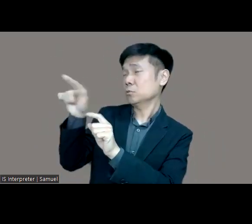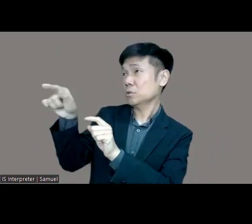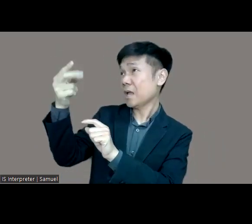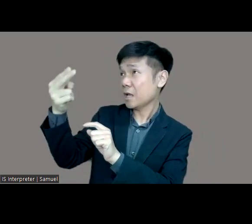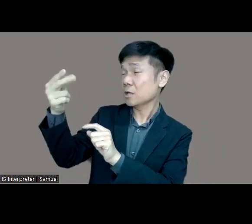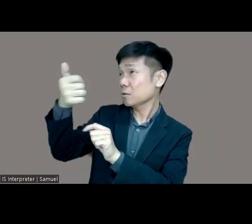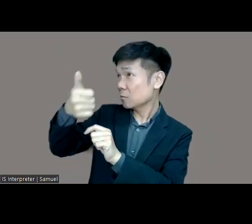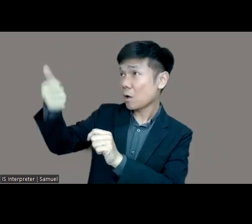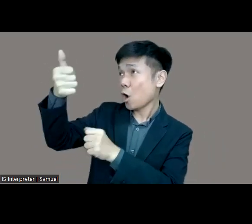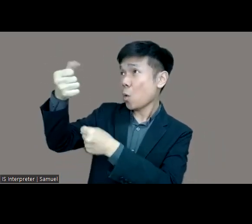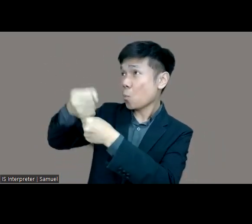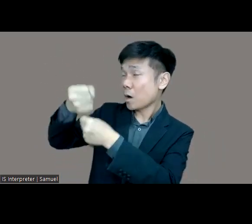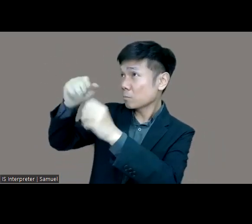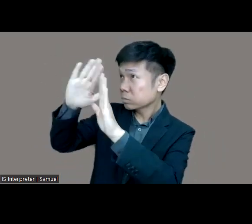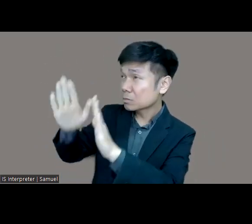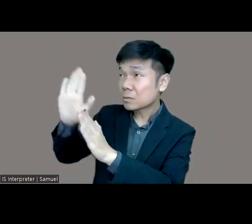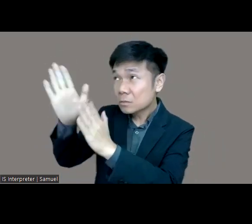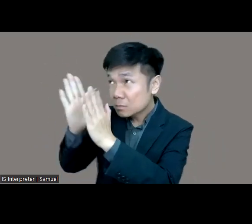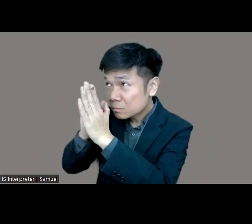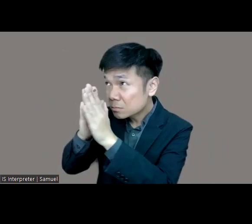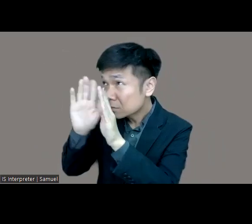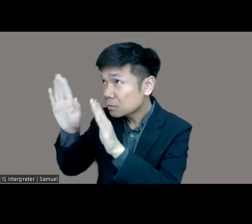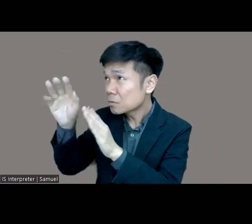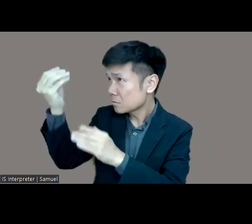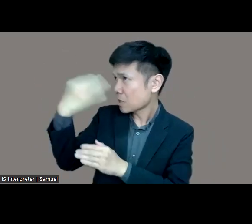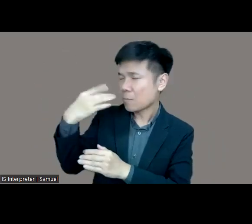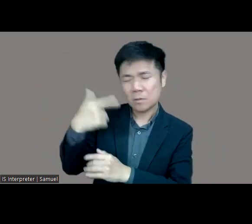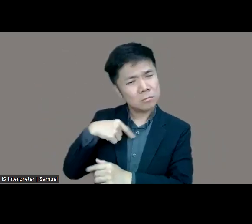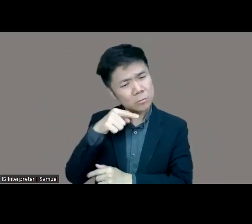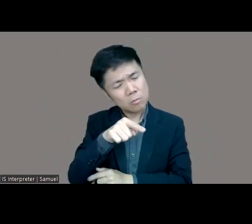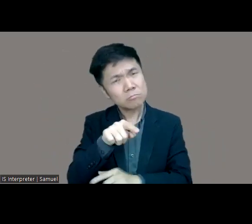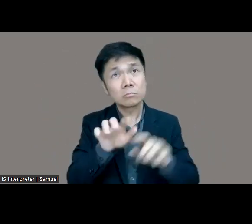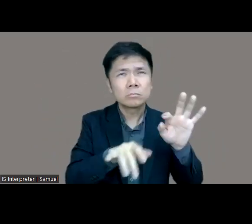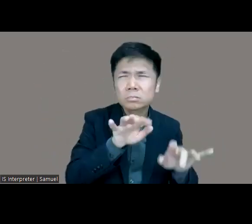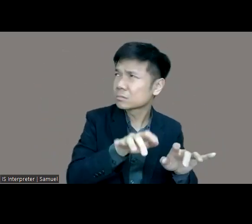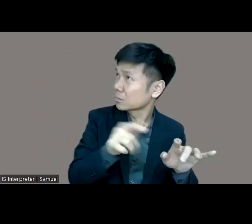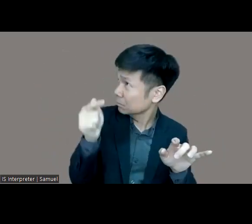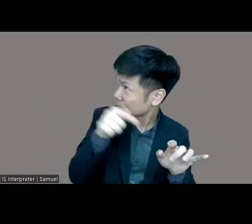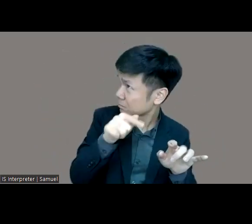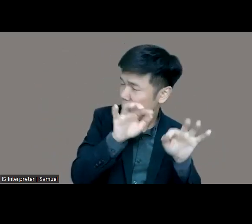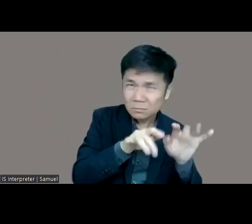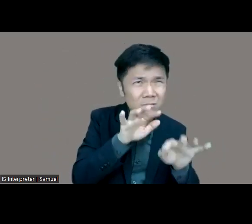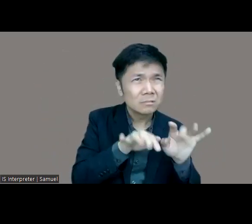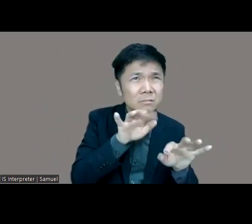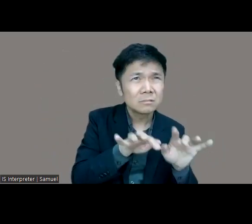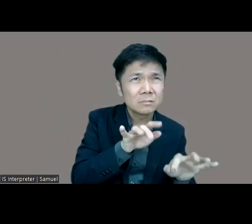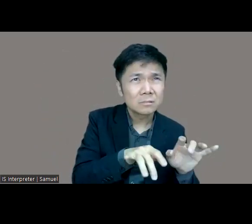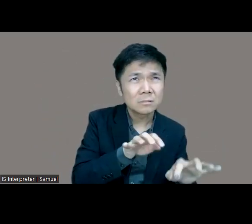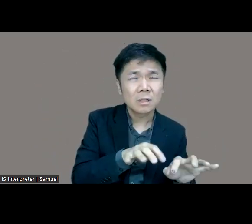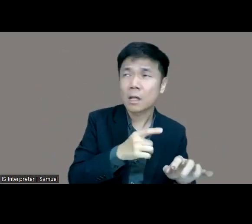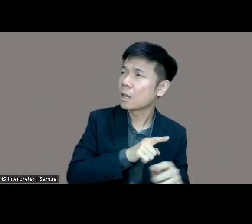back. When I came back, they sent me go back there. Just going,